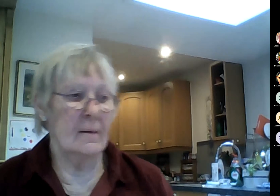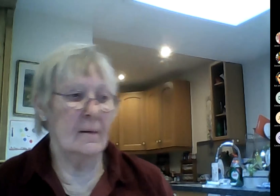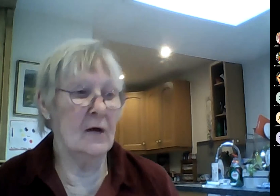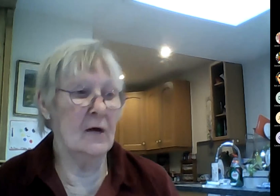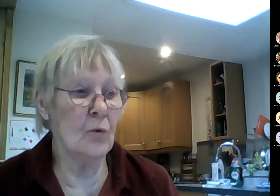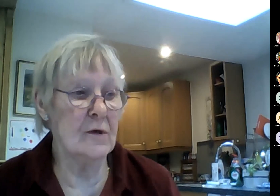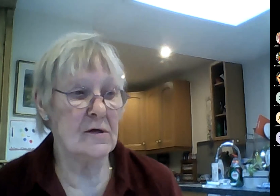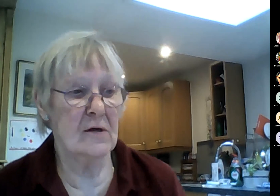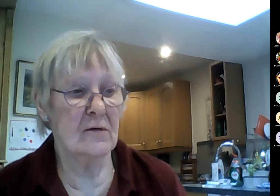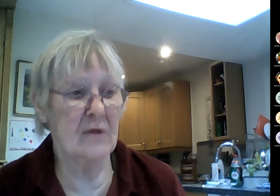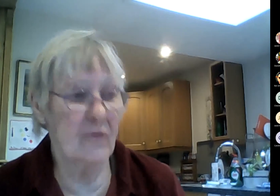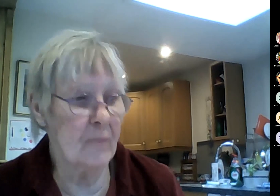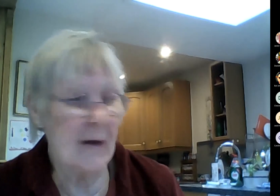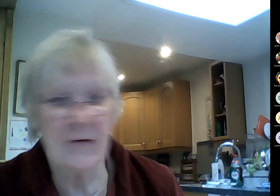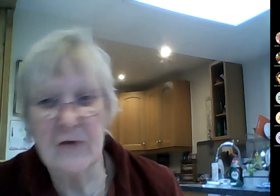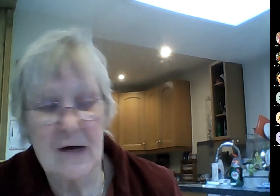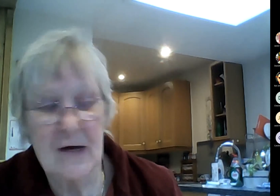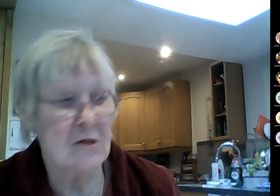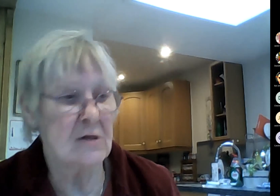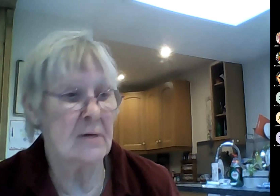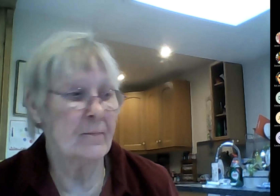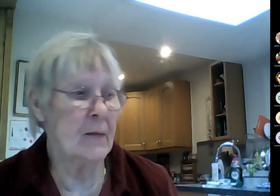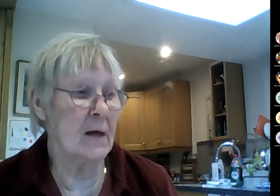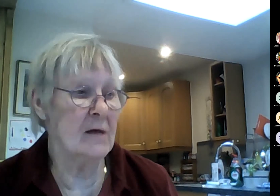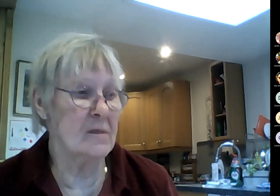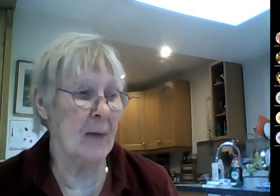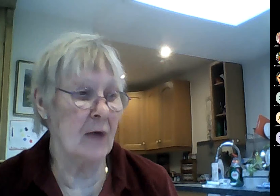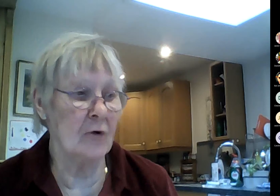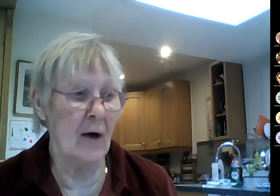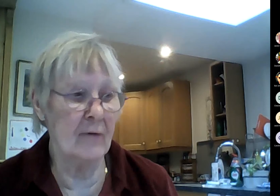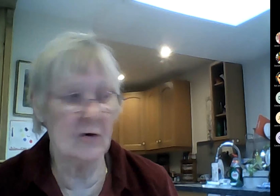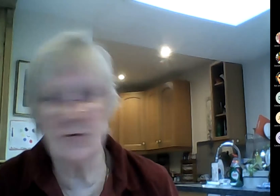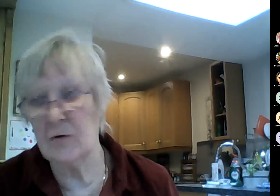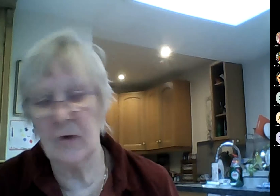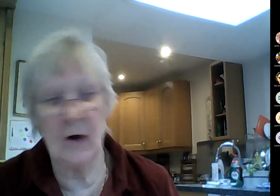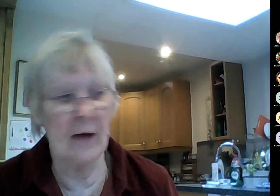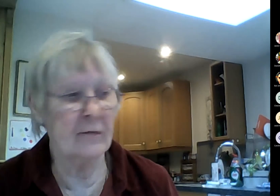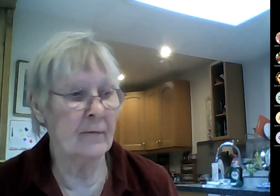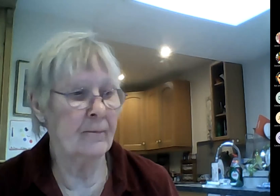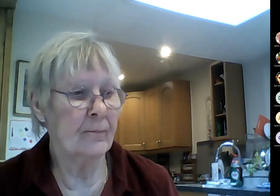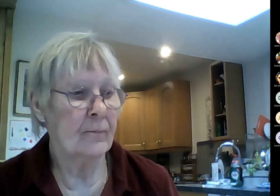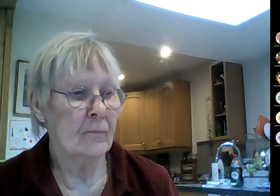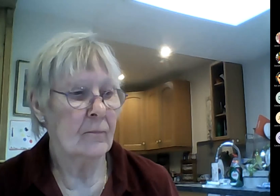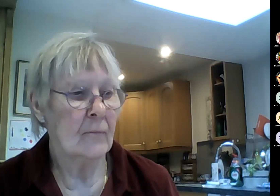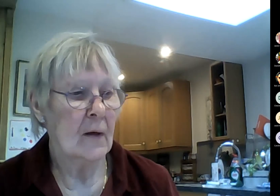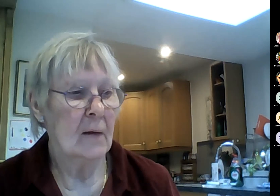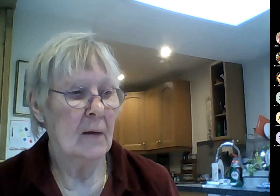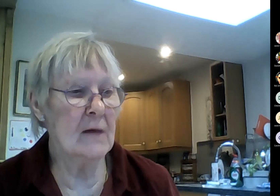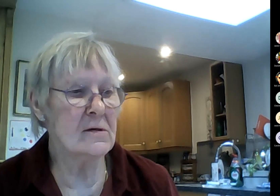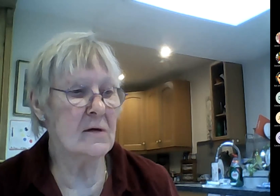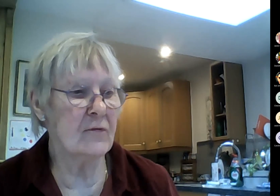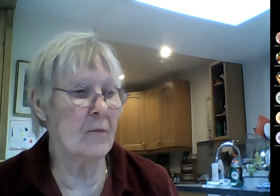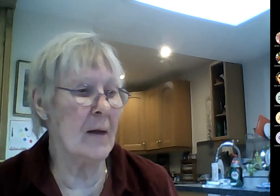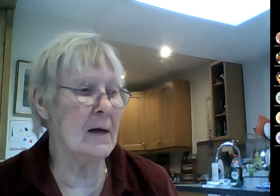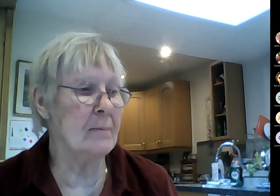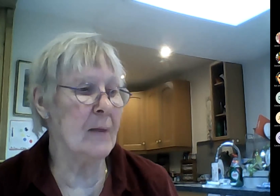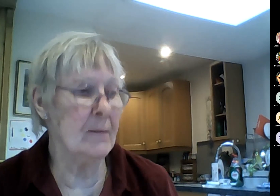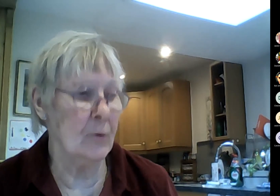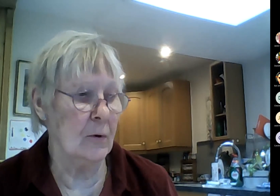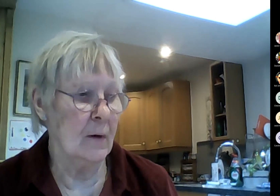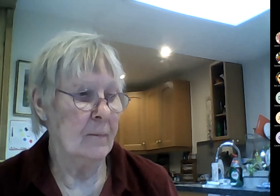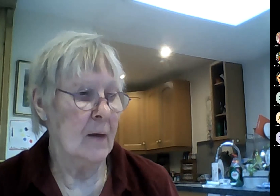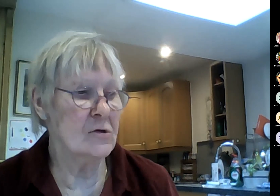disability in all its different manifestations is about not having control of your life. It means that for